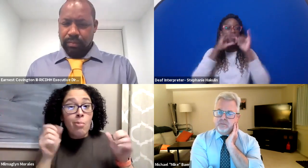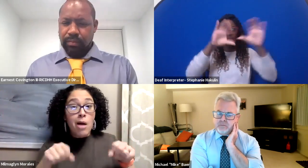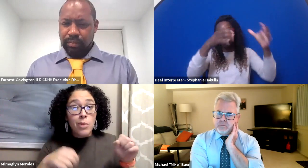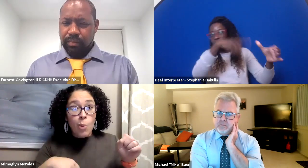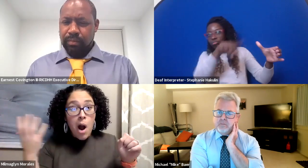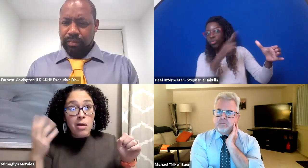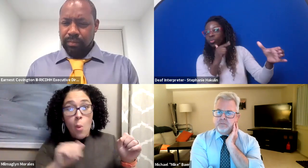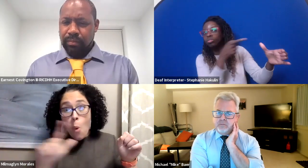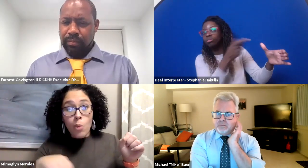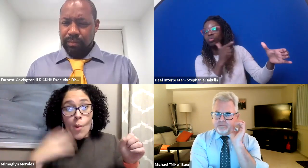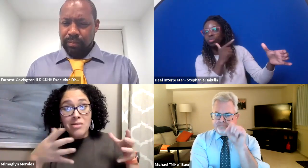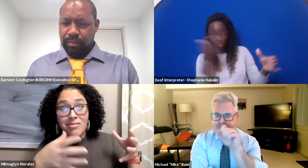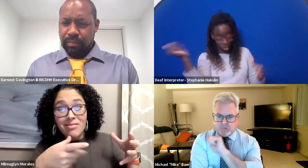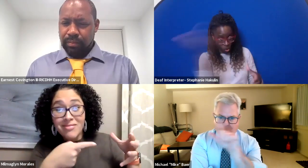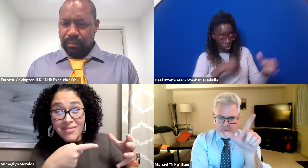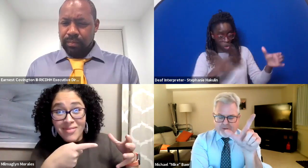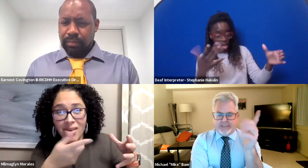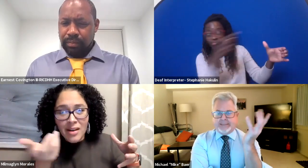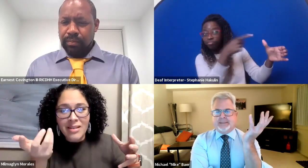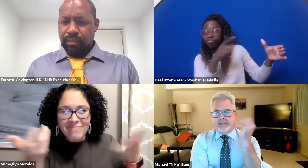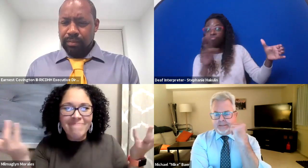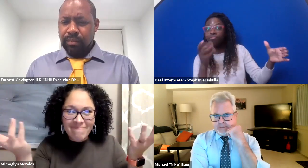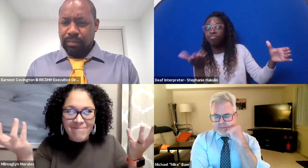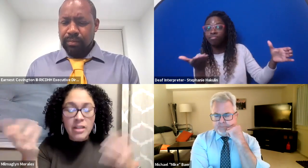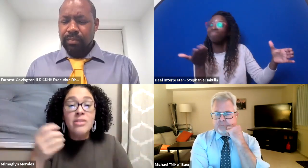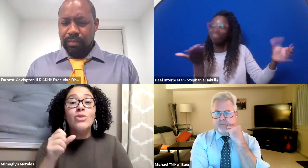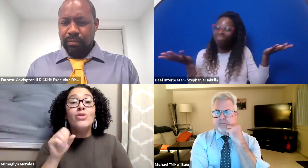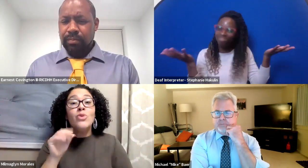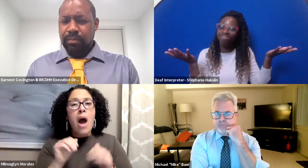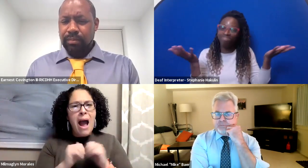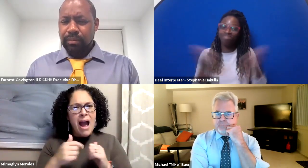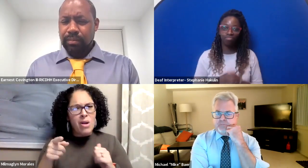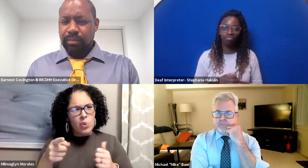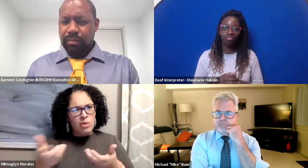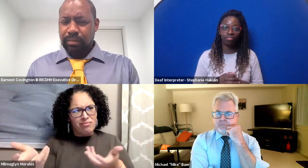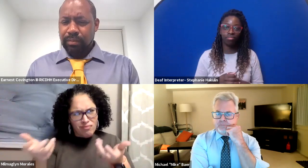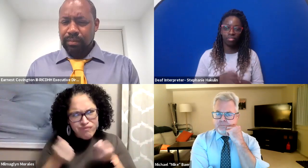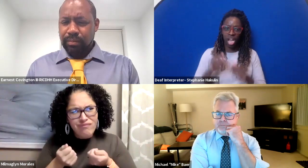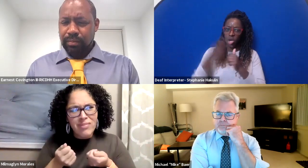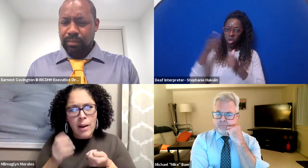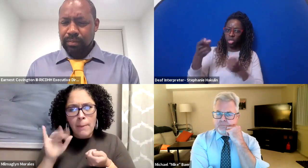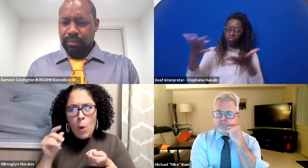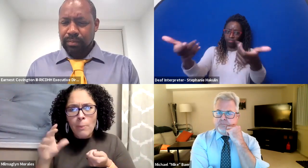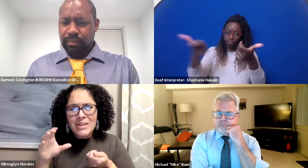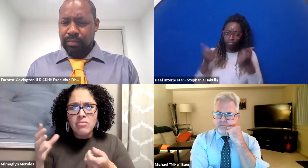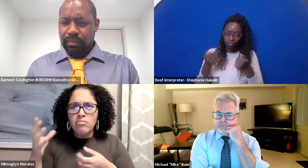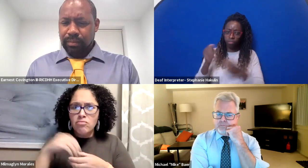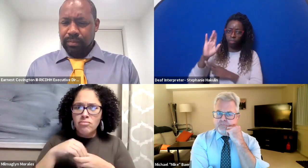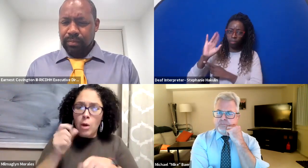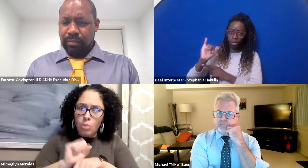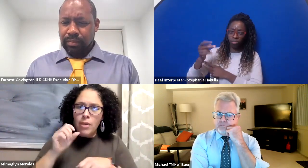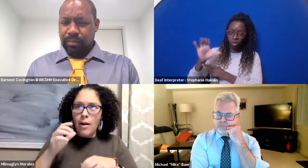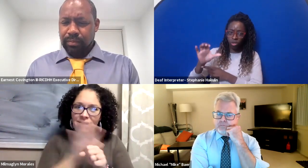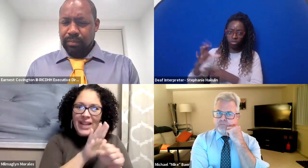ceilings, basically. It depends on the interview committee. What if they're all white? Is that very welcoming? How do you